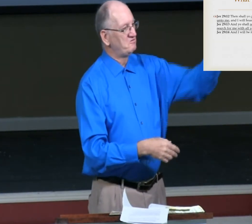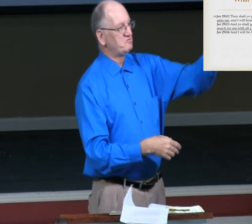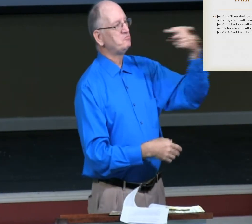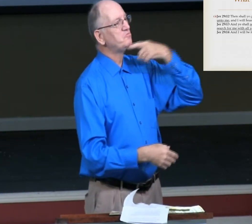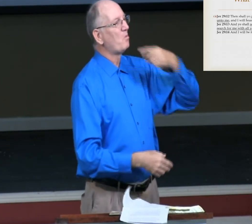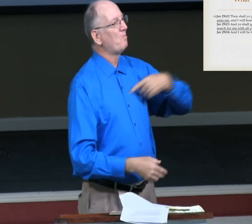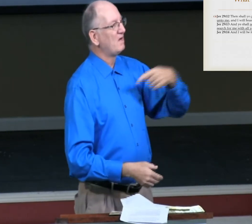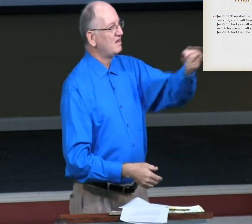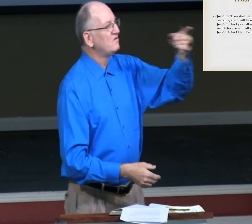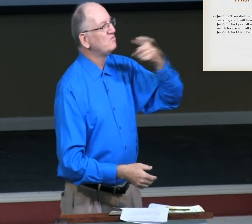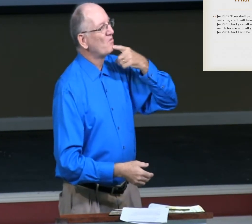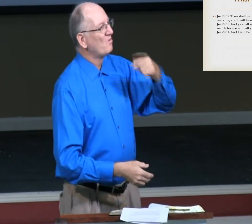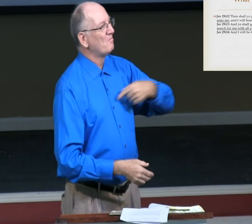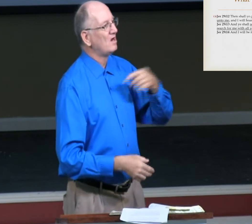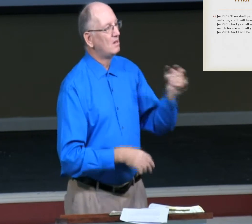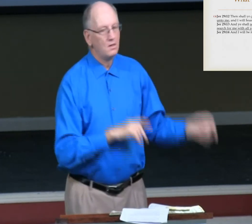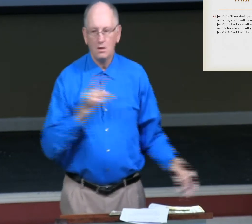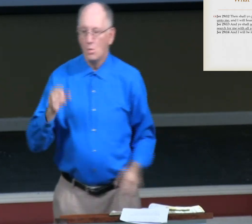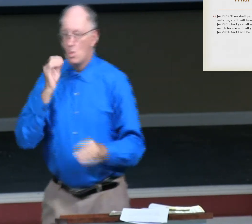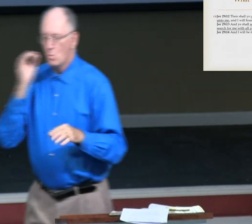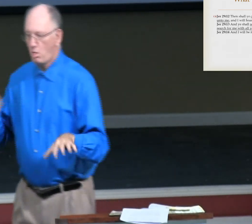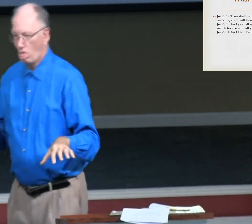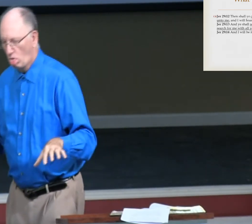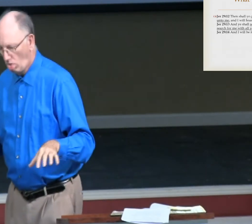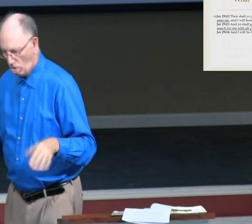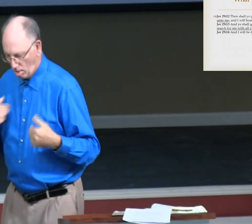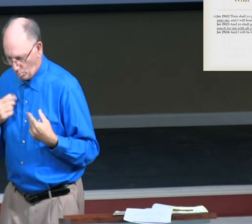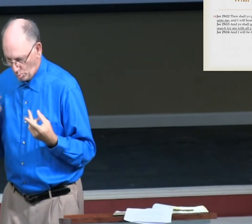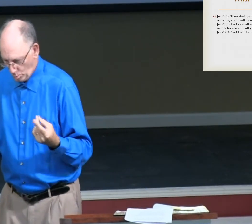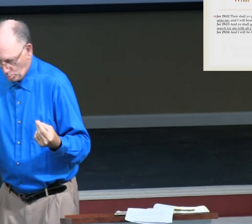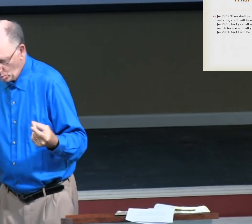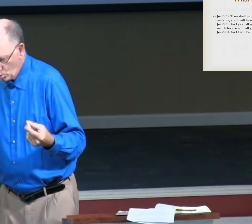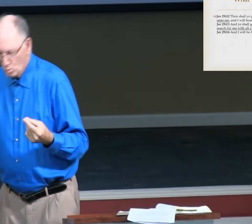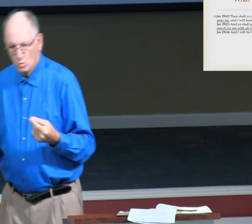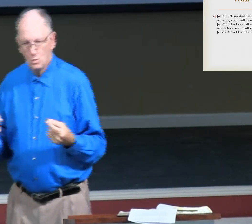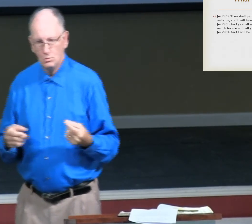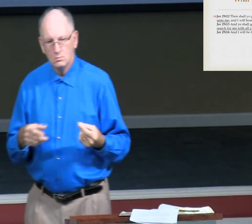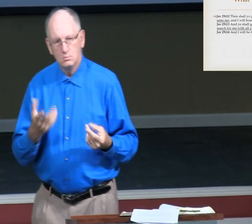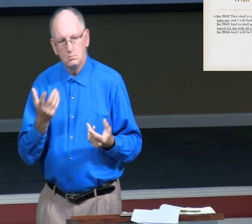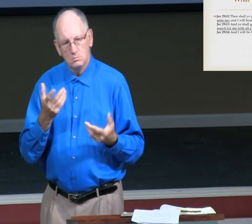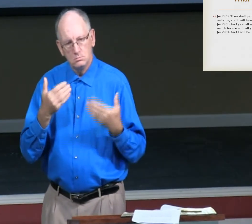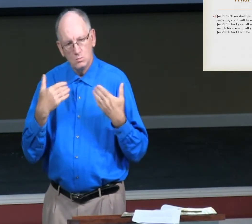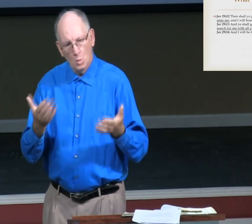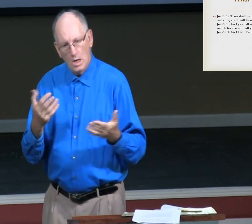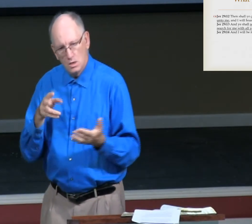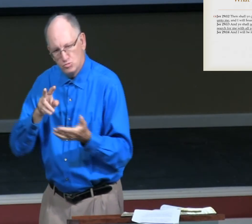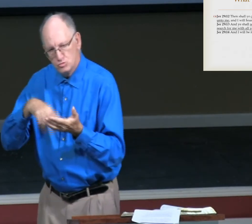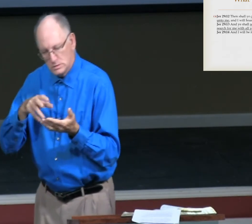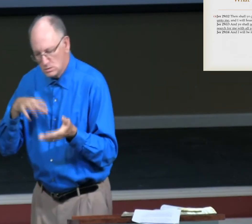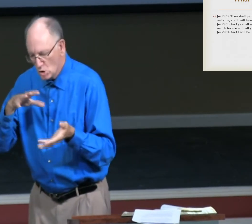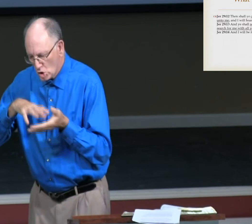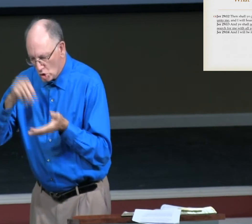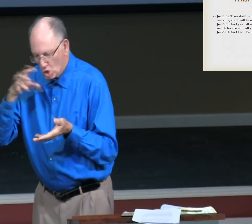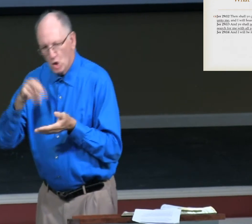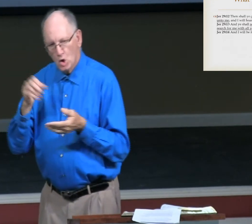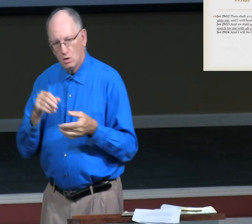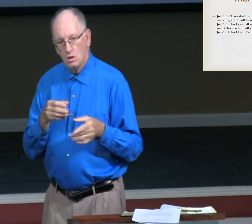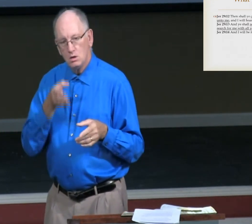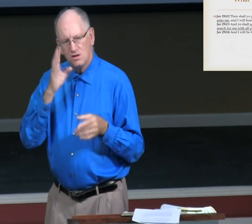while you're attending church, and when you're attending church, you say, well, Pastor told me this and told me this. And then at home you're like, well, I don't know what to